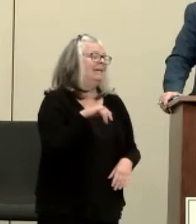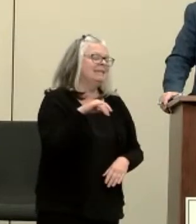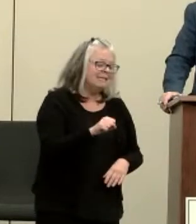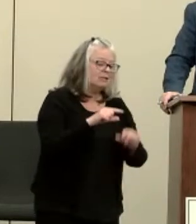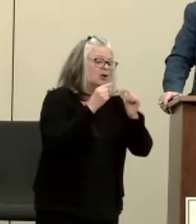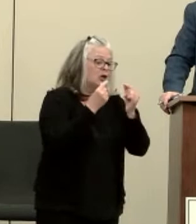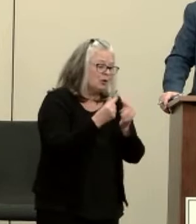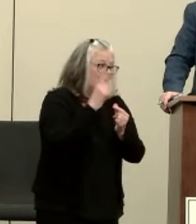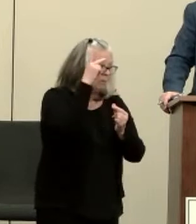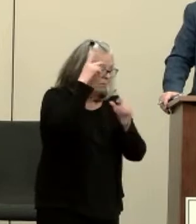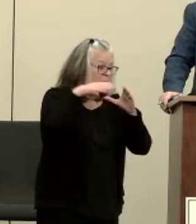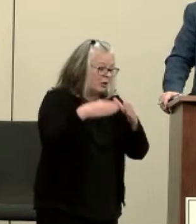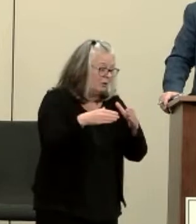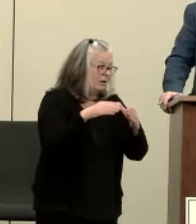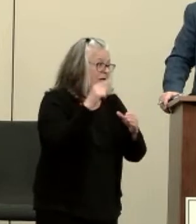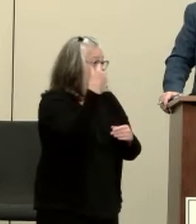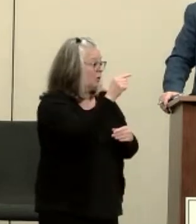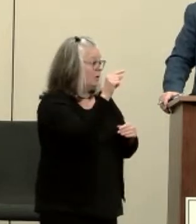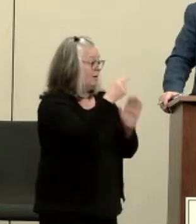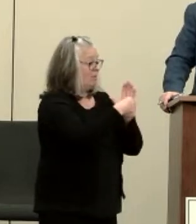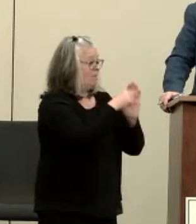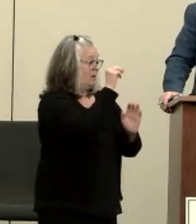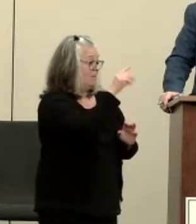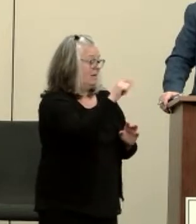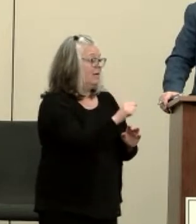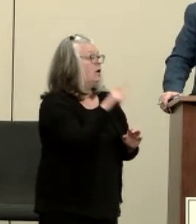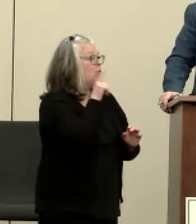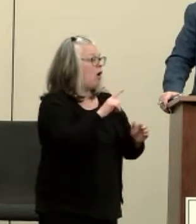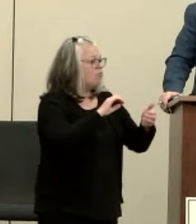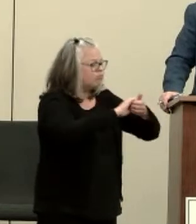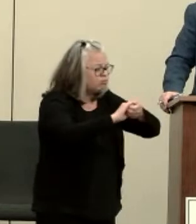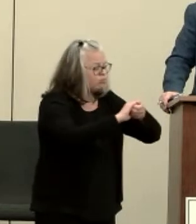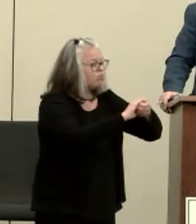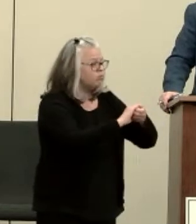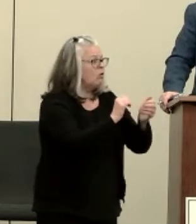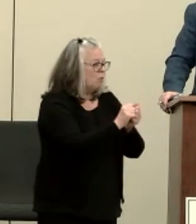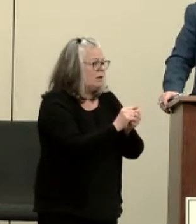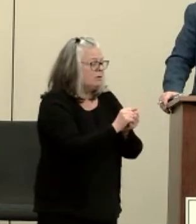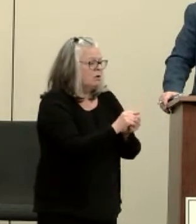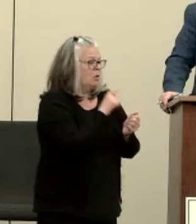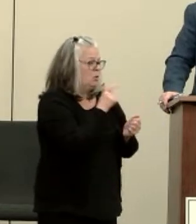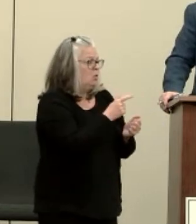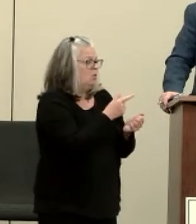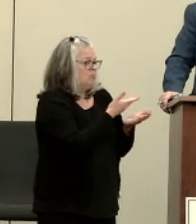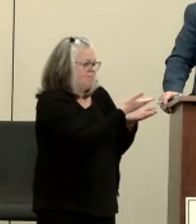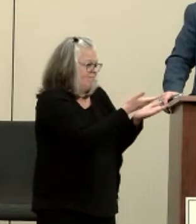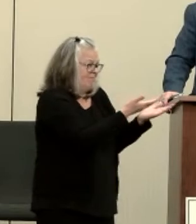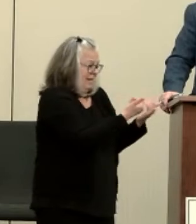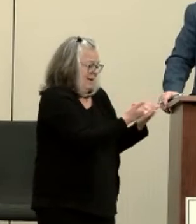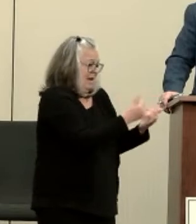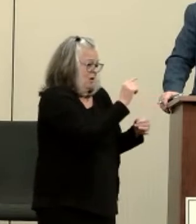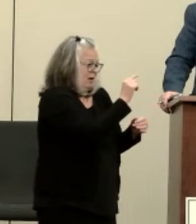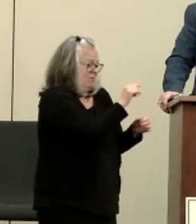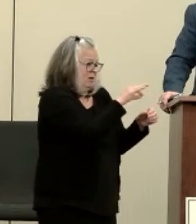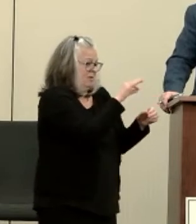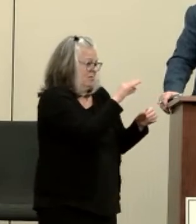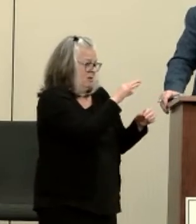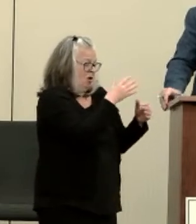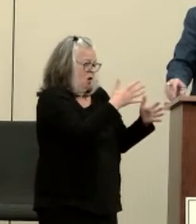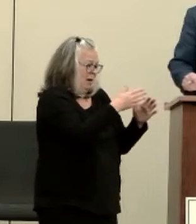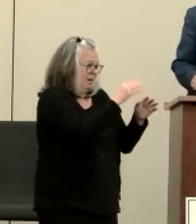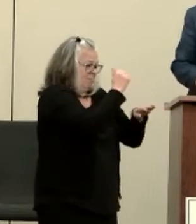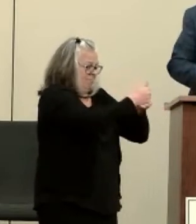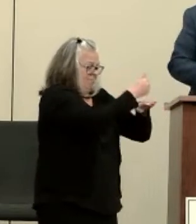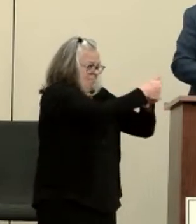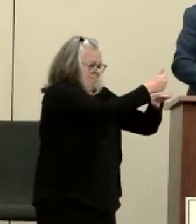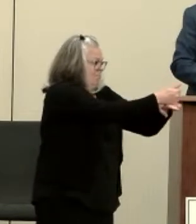Green MLA will work hard in a collegial manner with whatever existing parties are ruling to ensure that we implement